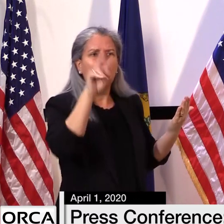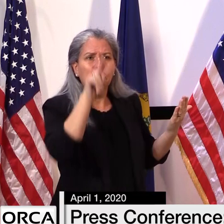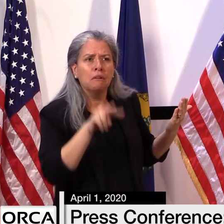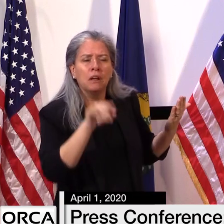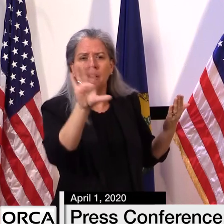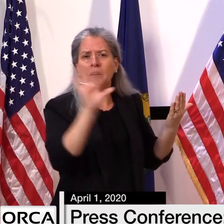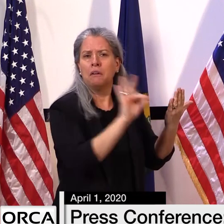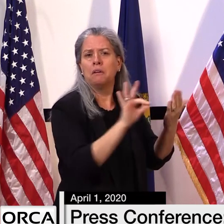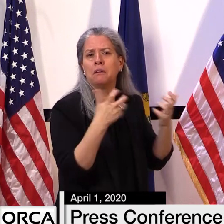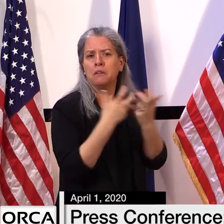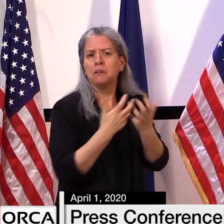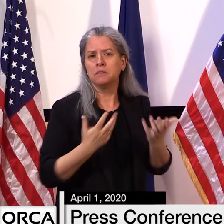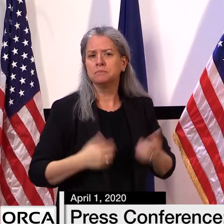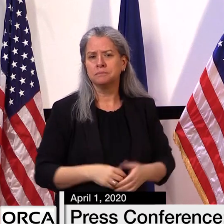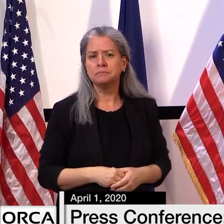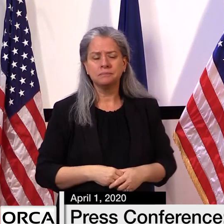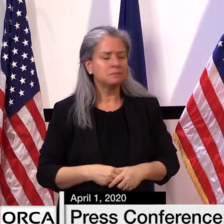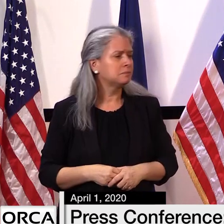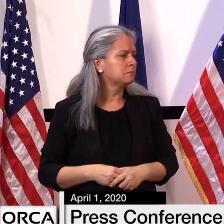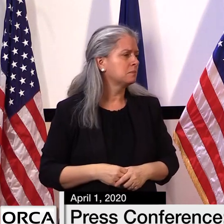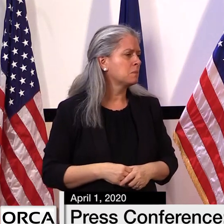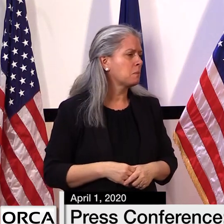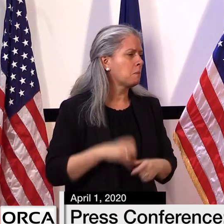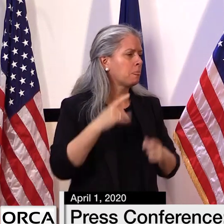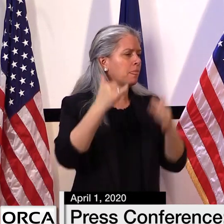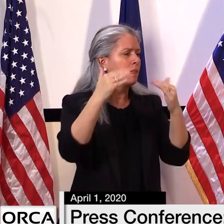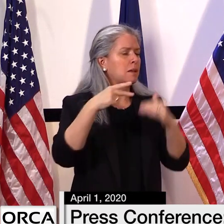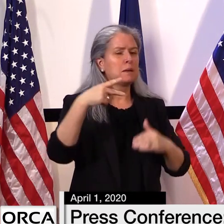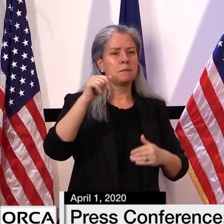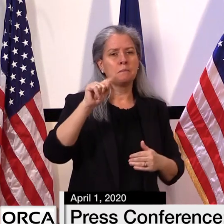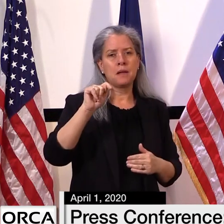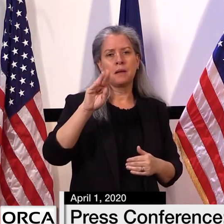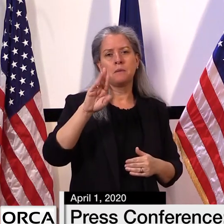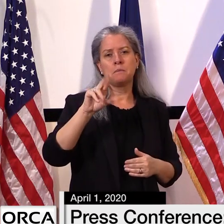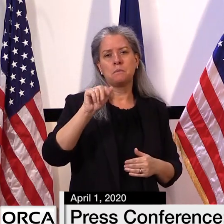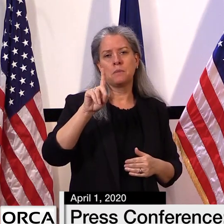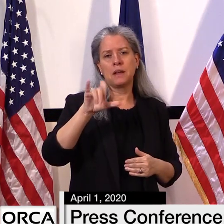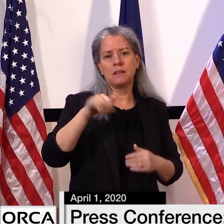you, Governor. Pat Bradley, WAMC.